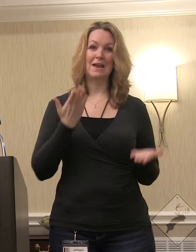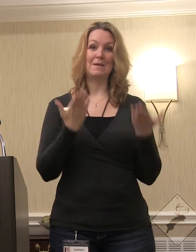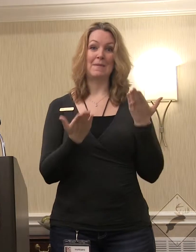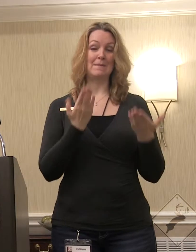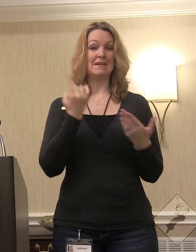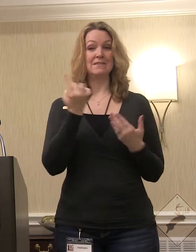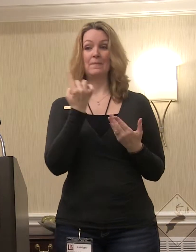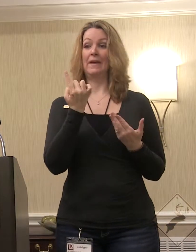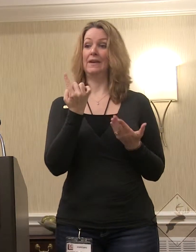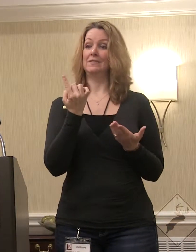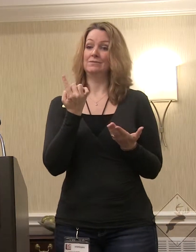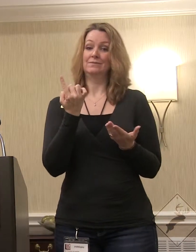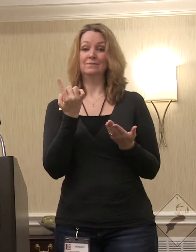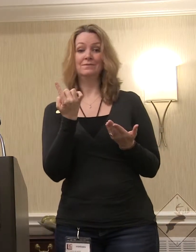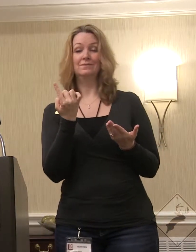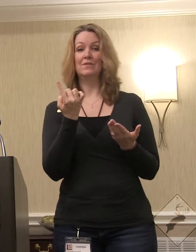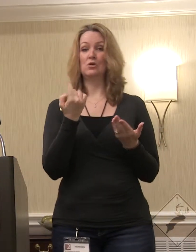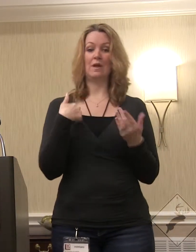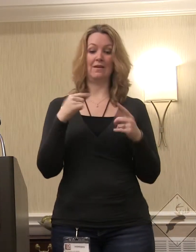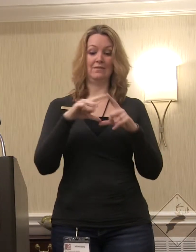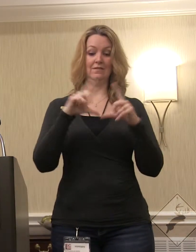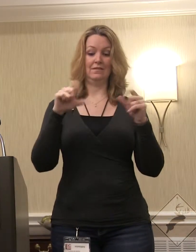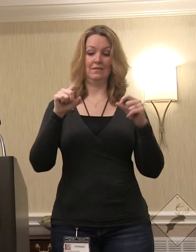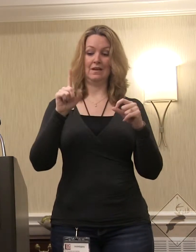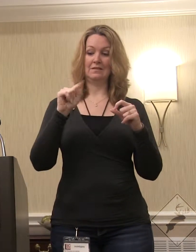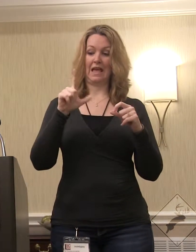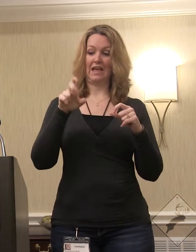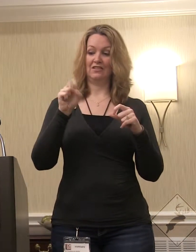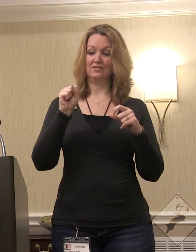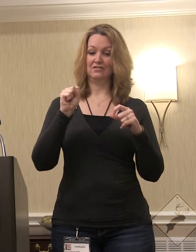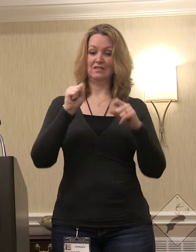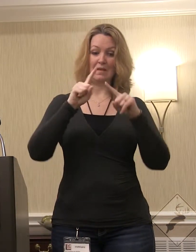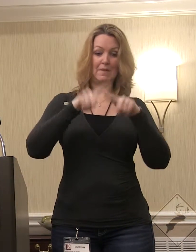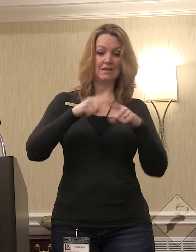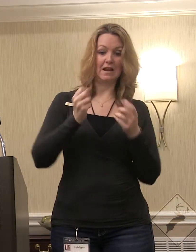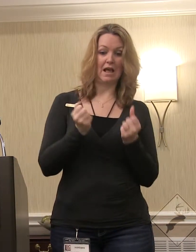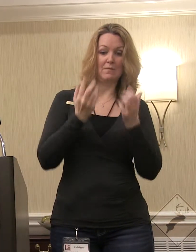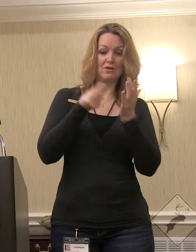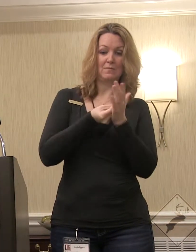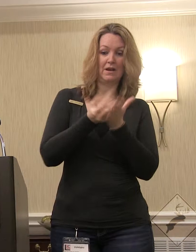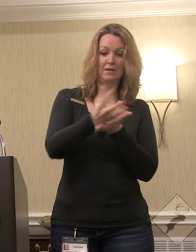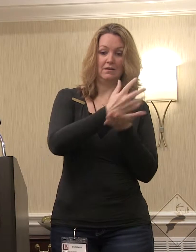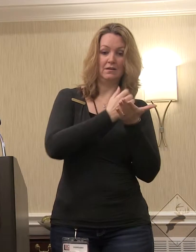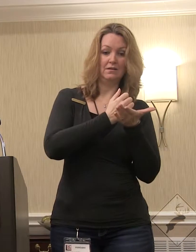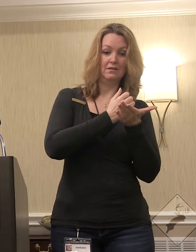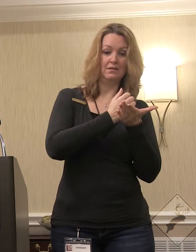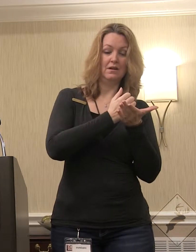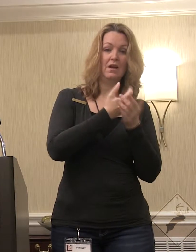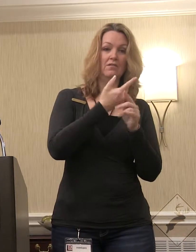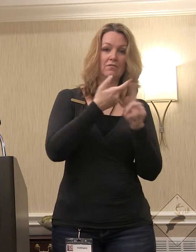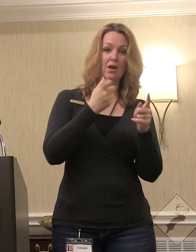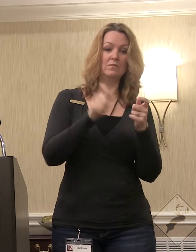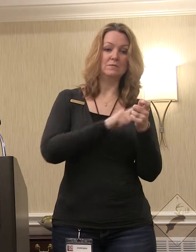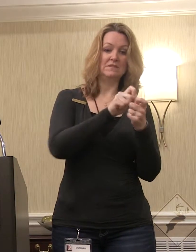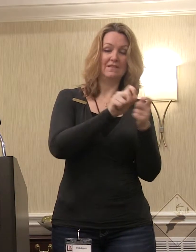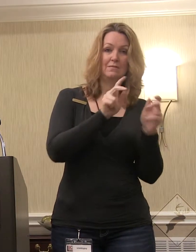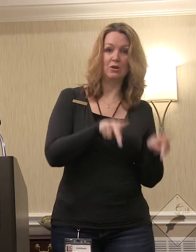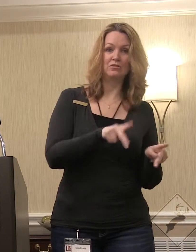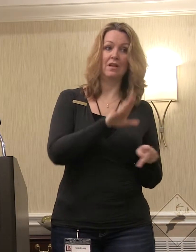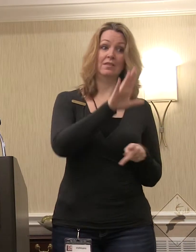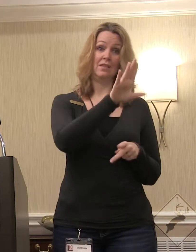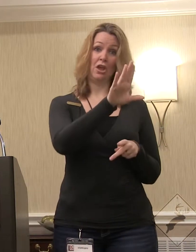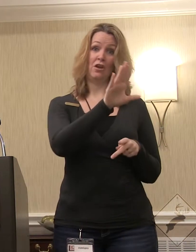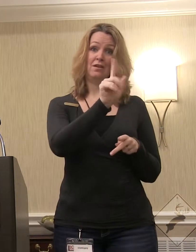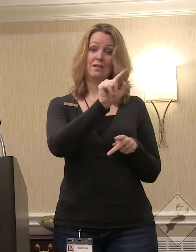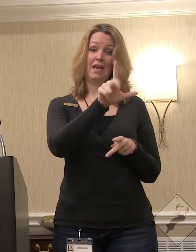doing something where you're giving out tiles based on the number of dollars you're giving to a campaign. Well, obviously, their tile is going to be